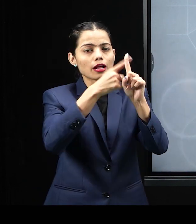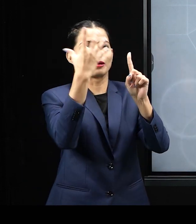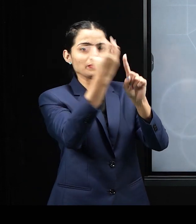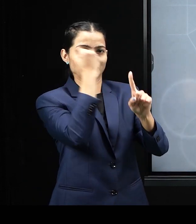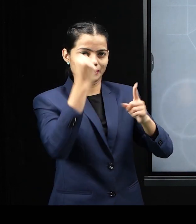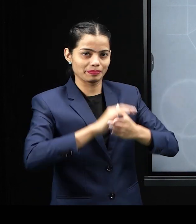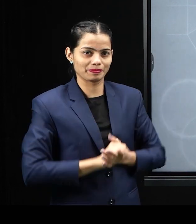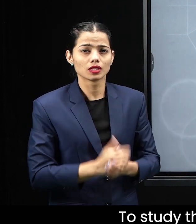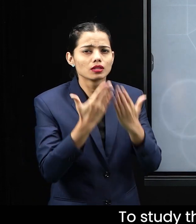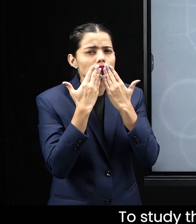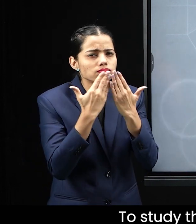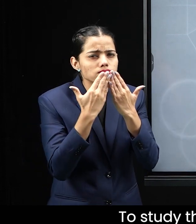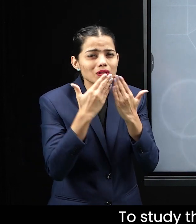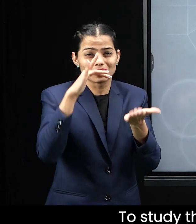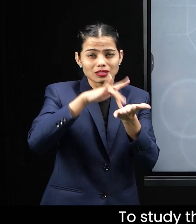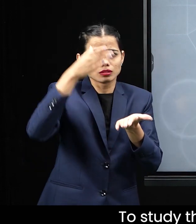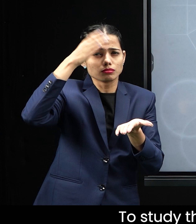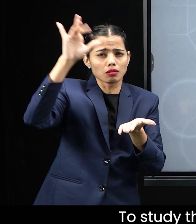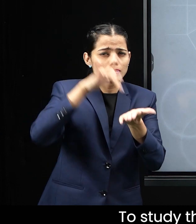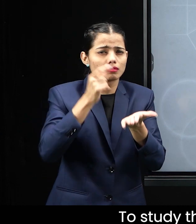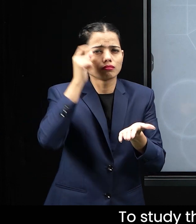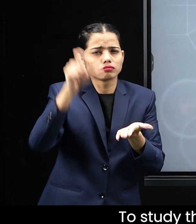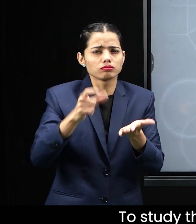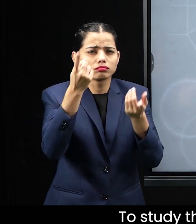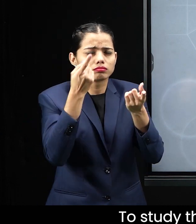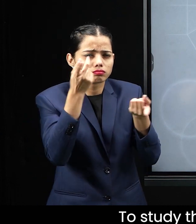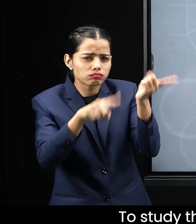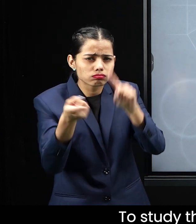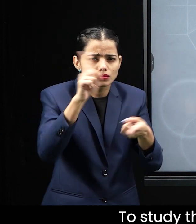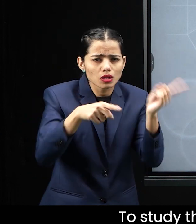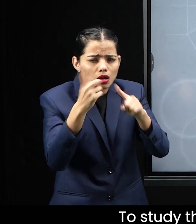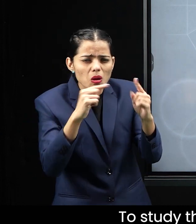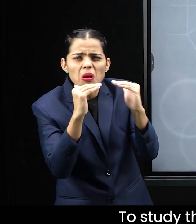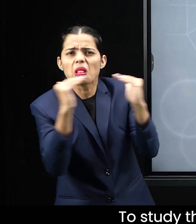Learning outcomes. To study the concept of Euclid's division lemma.